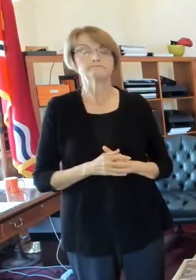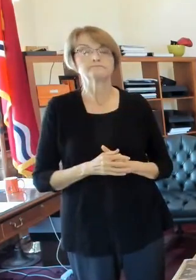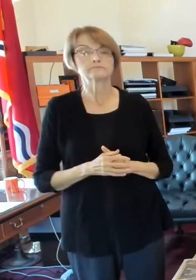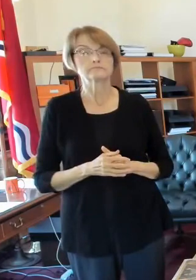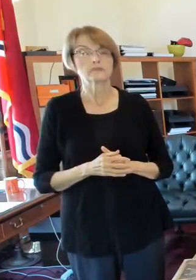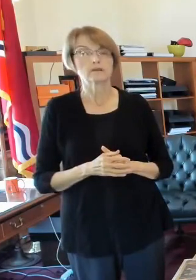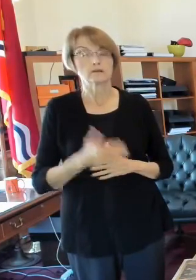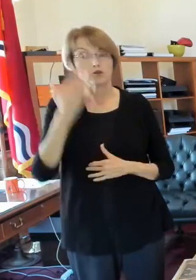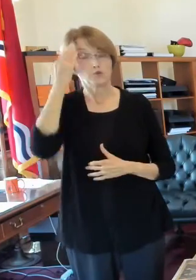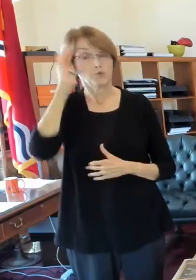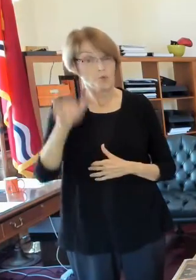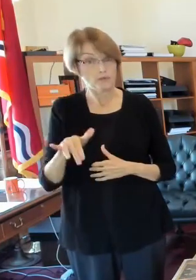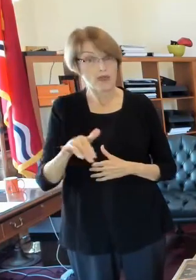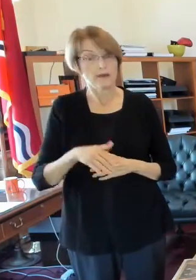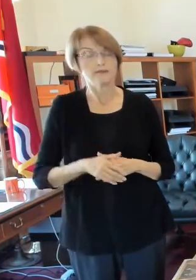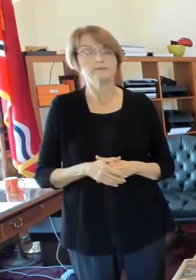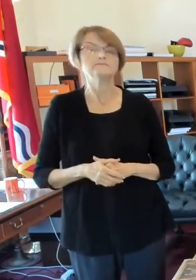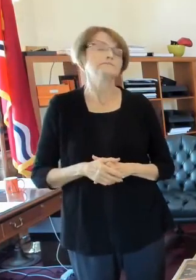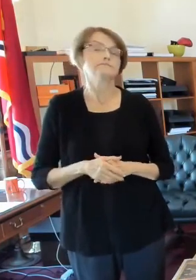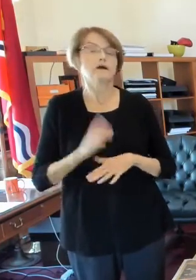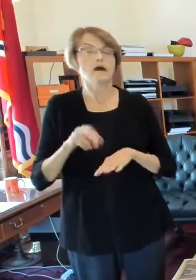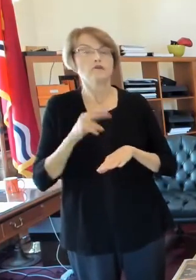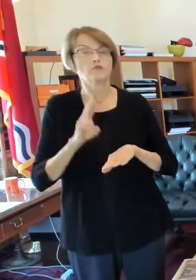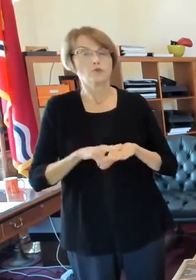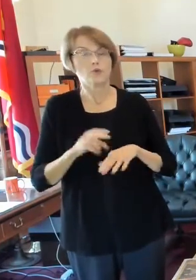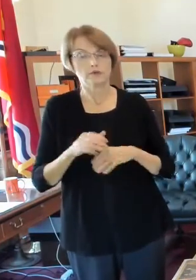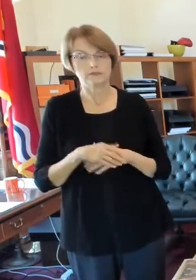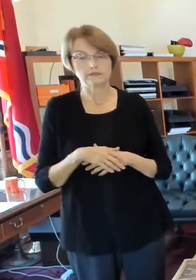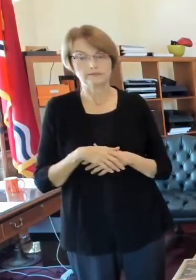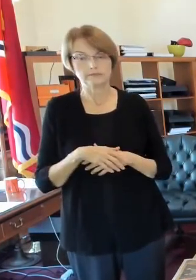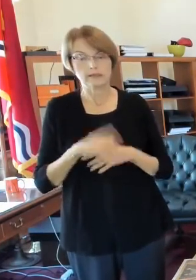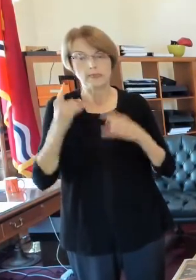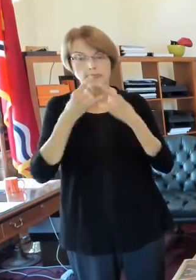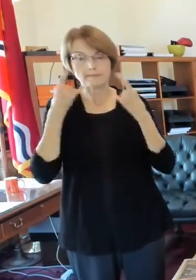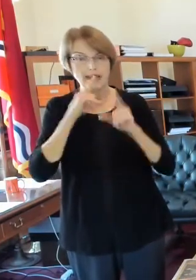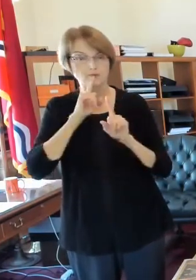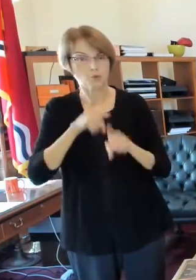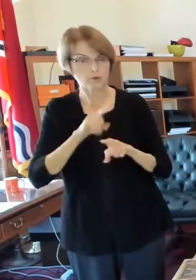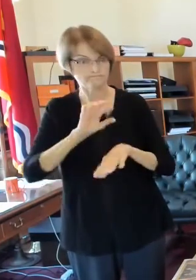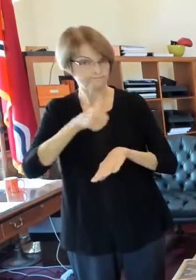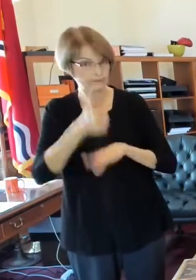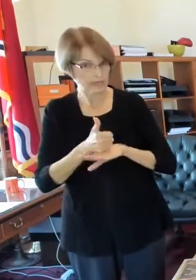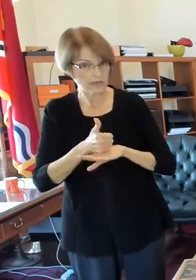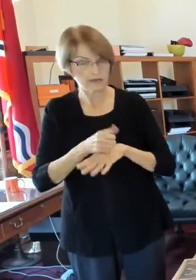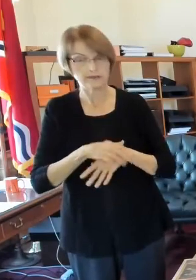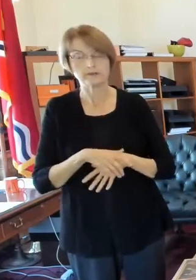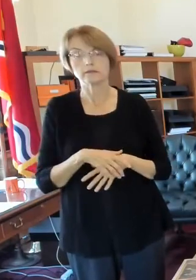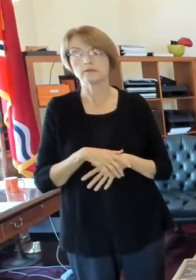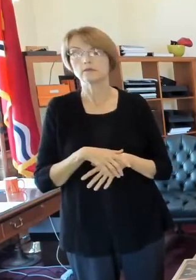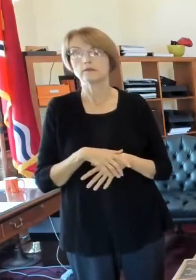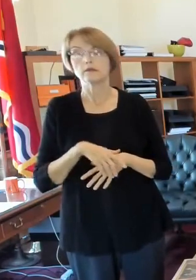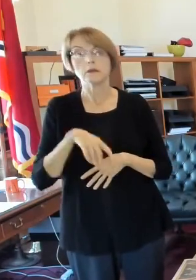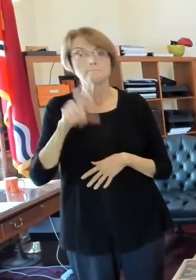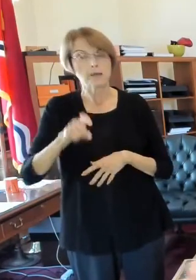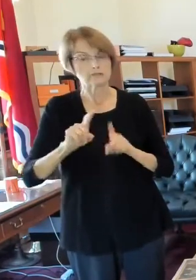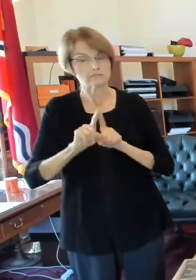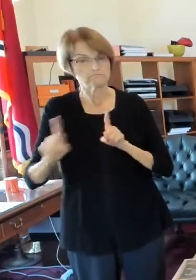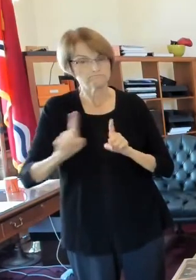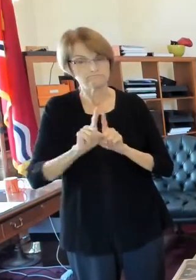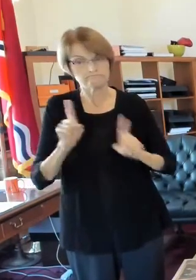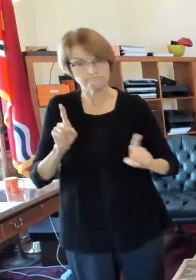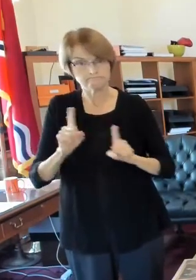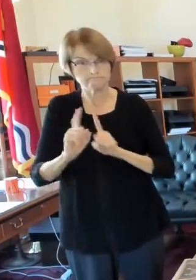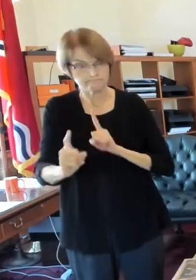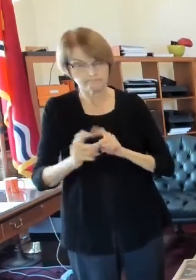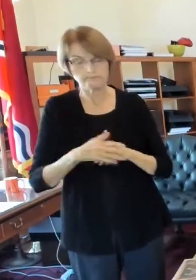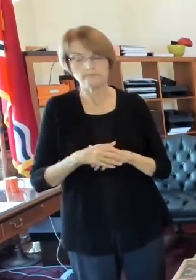You all know that we have, of course, we have our mask order in place. You've got to socially distance.